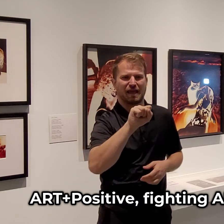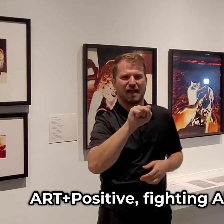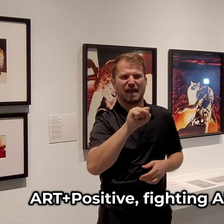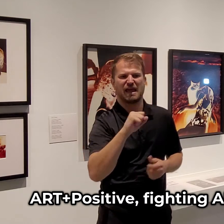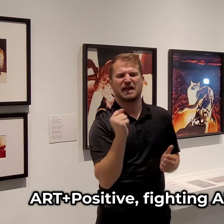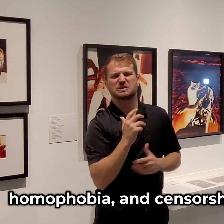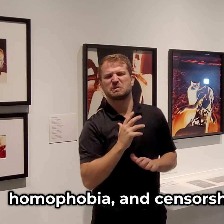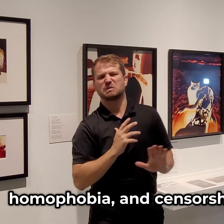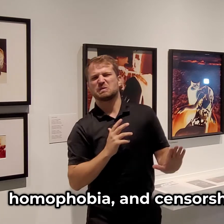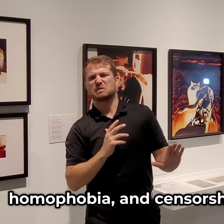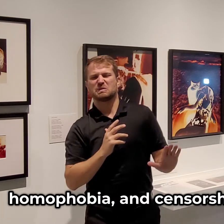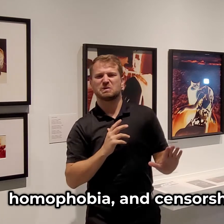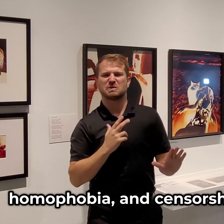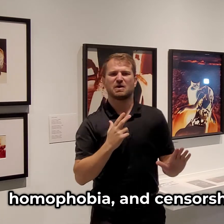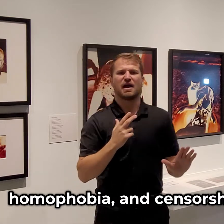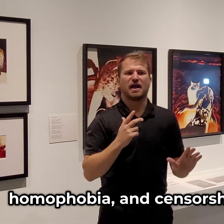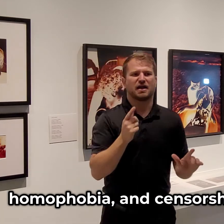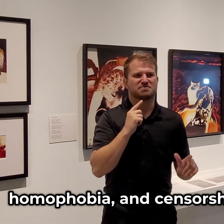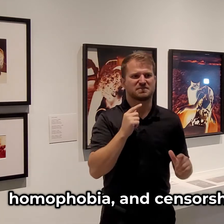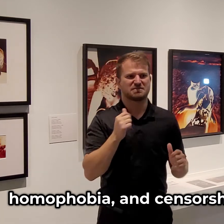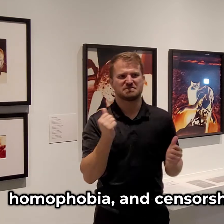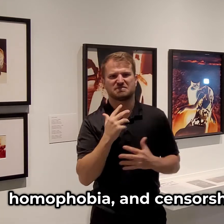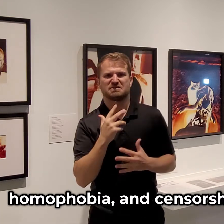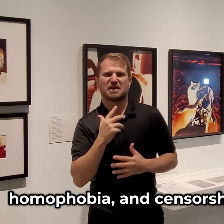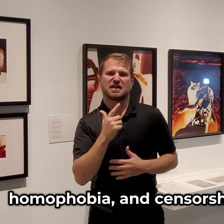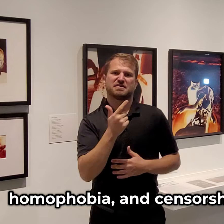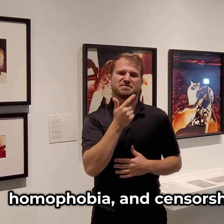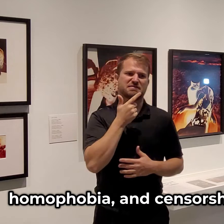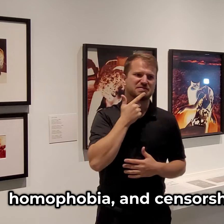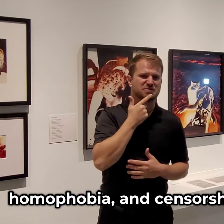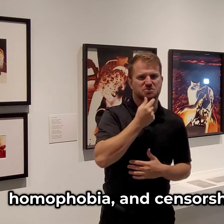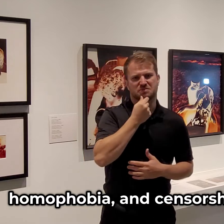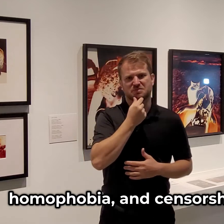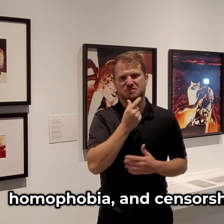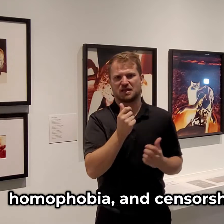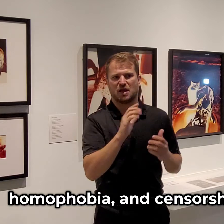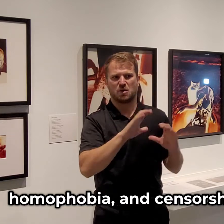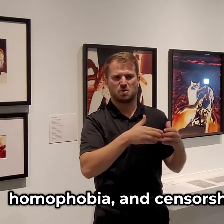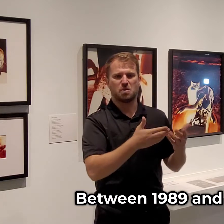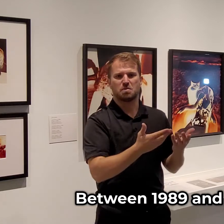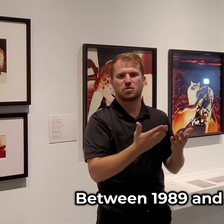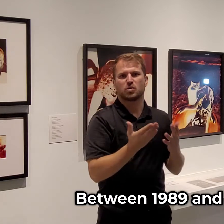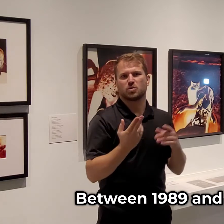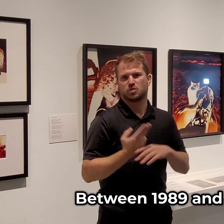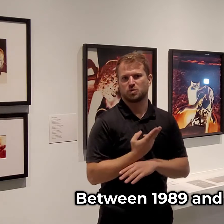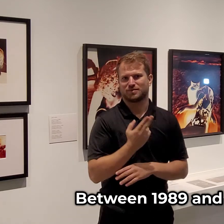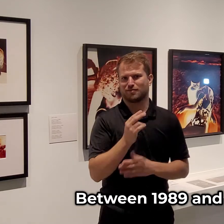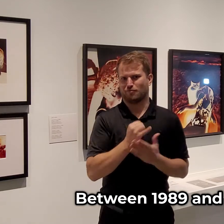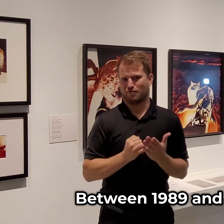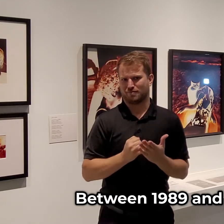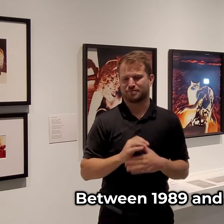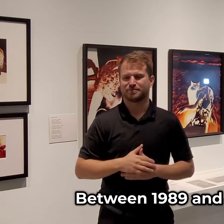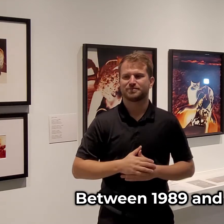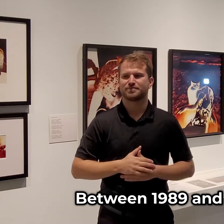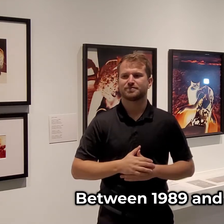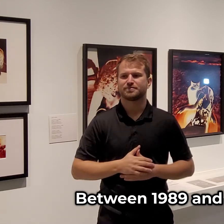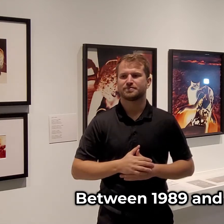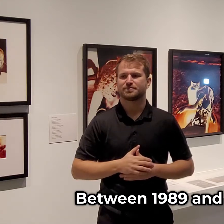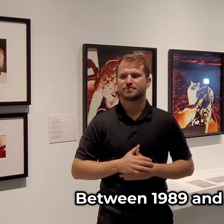phobia, homophobia, and censorship in the arts. Between 1989 and